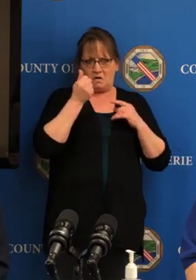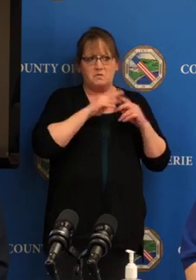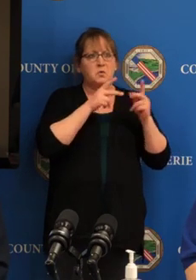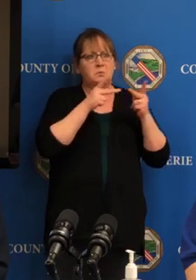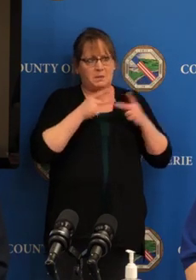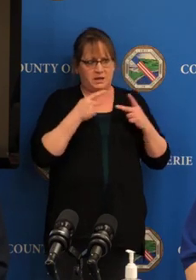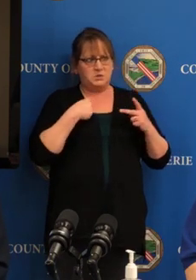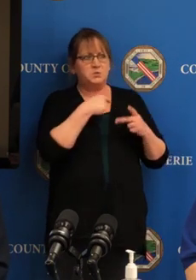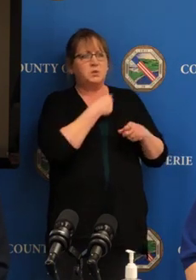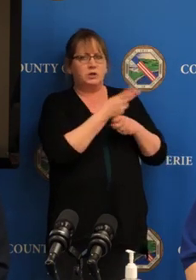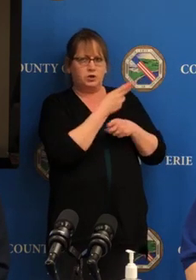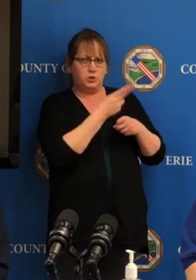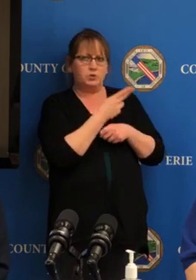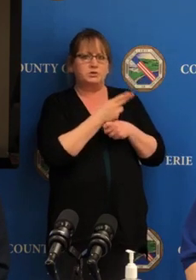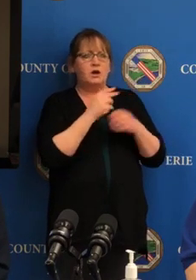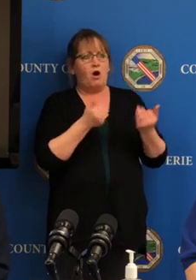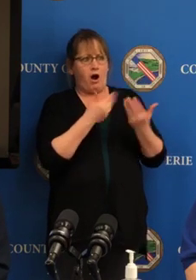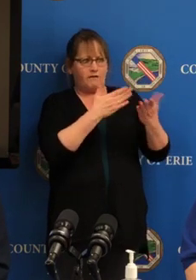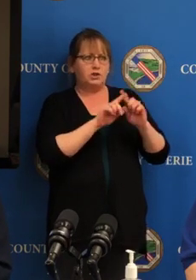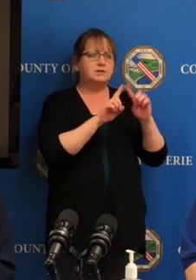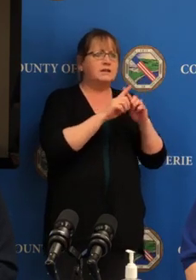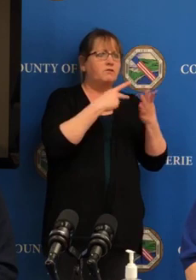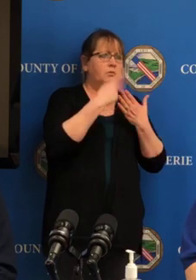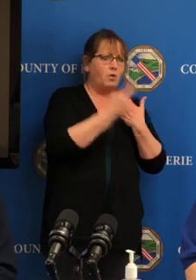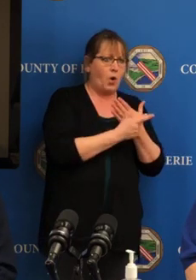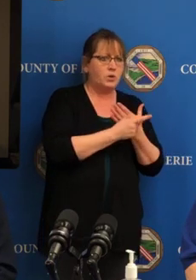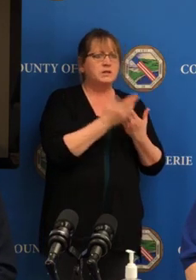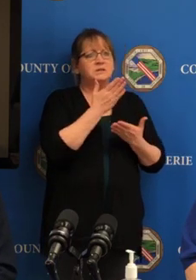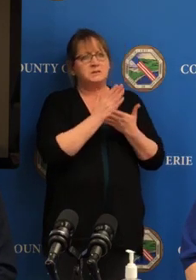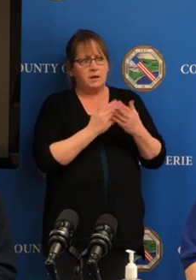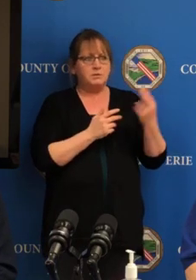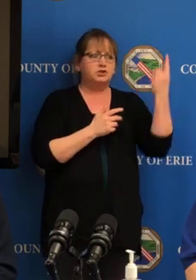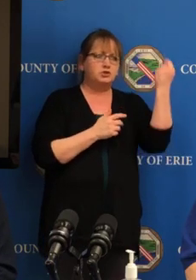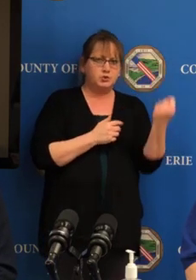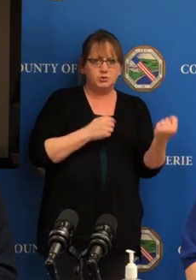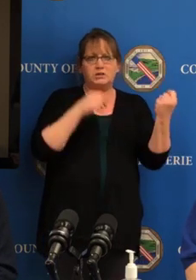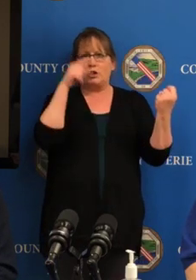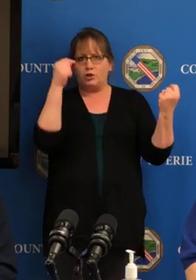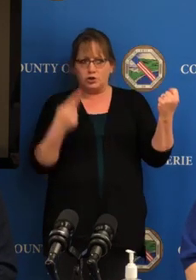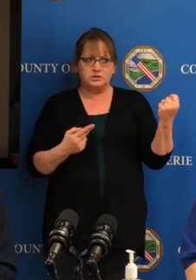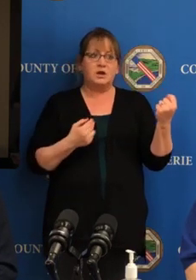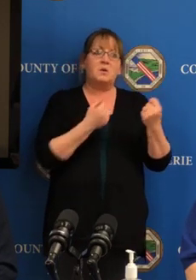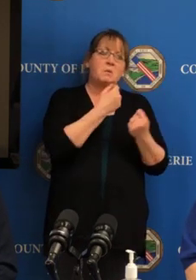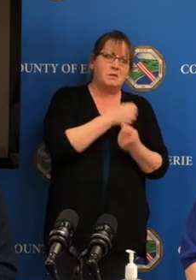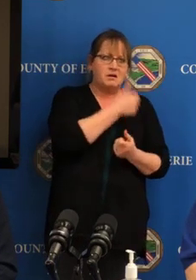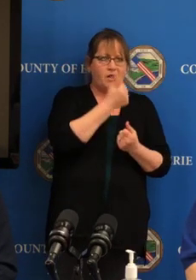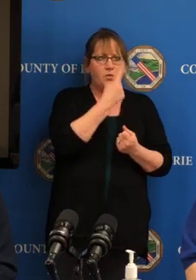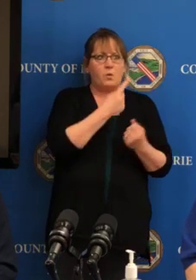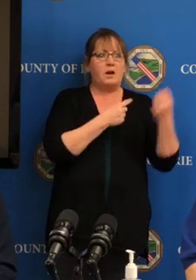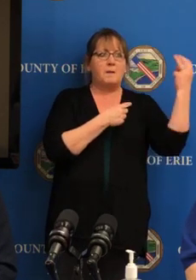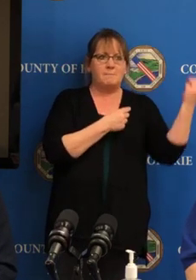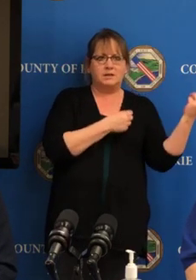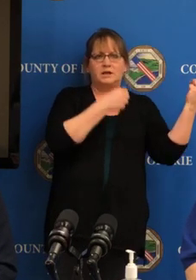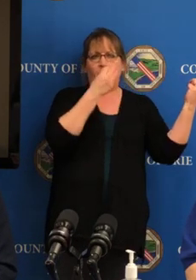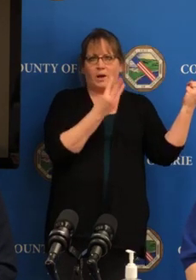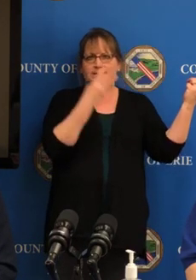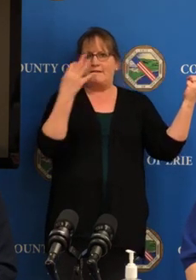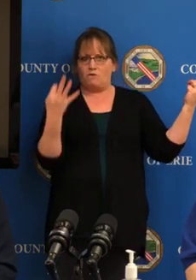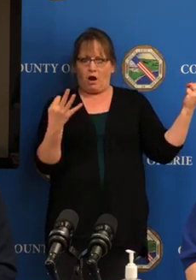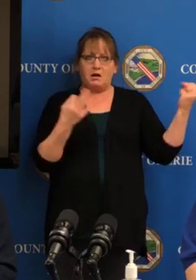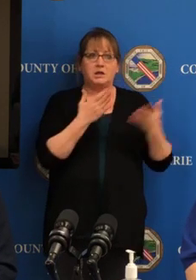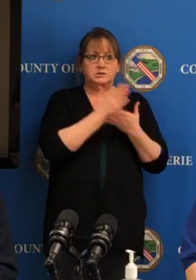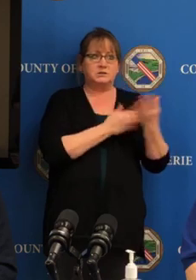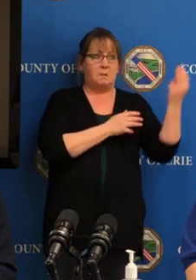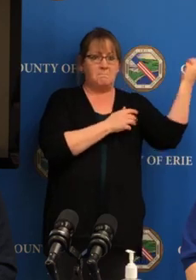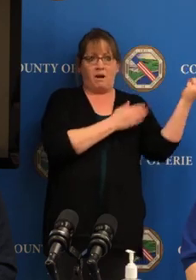with. Some, they offer different programs. Some is Tuesday, Thursday. Another is Monday, Wednesday, Friday, and some are 5 days a week.